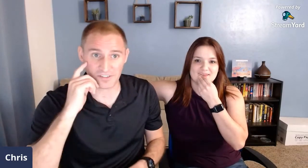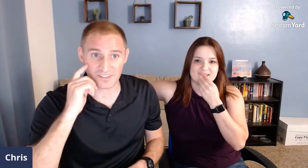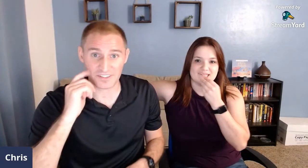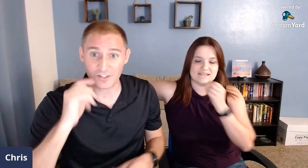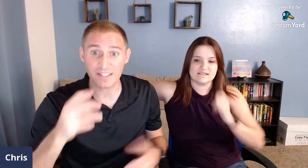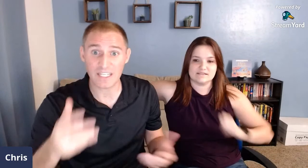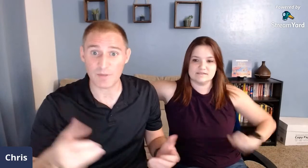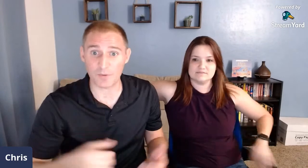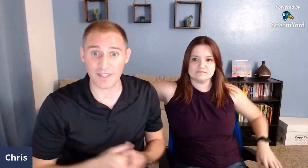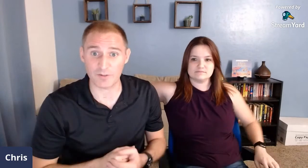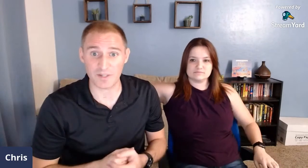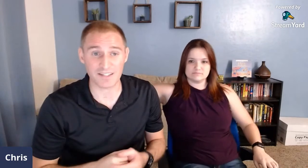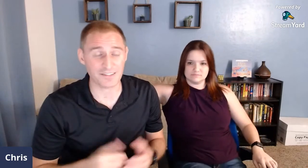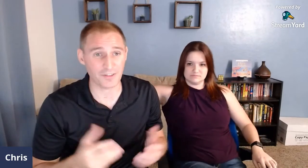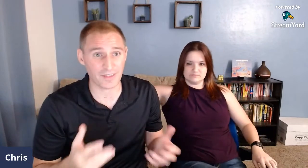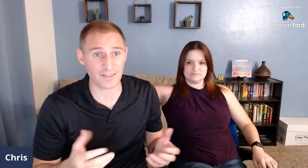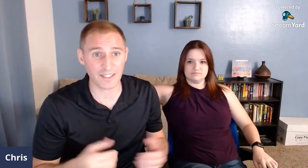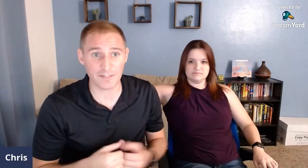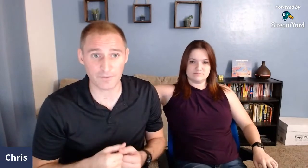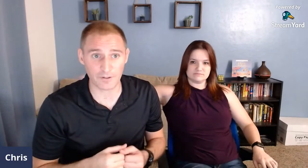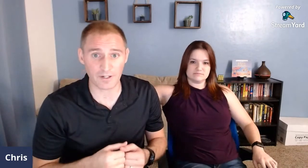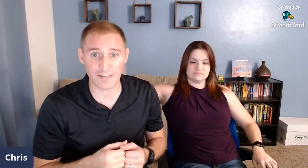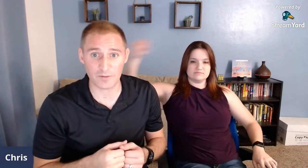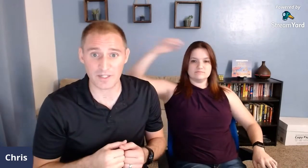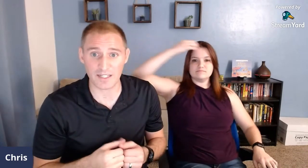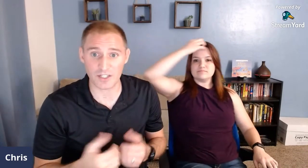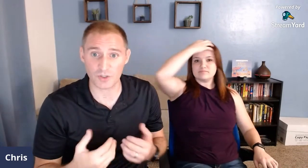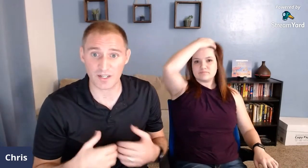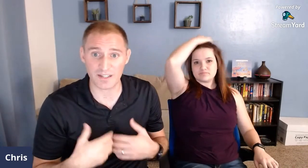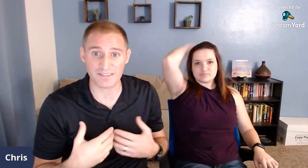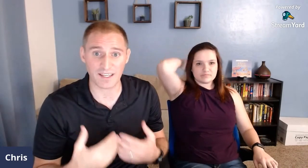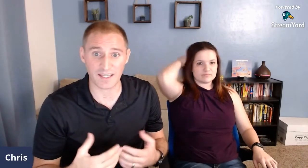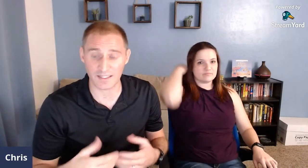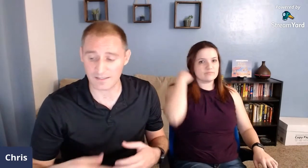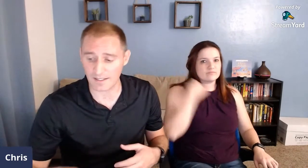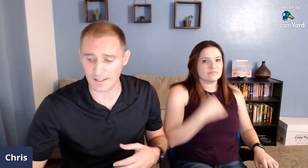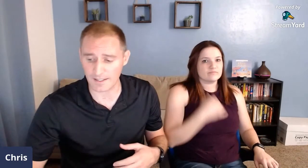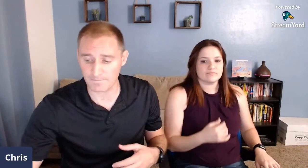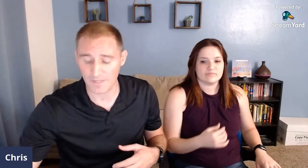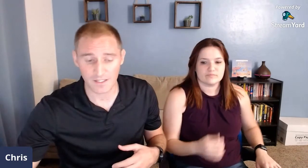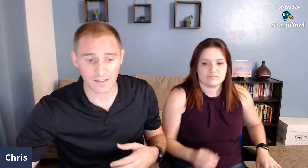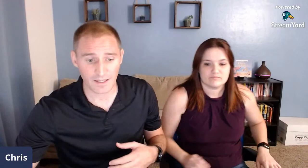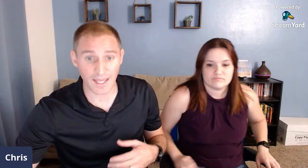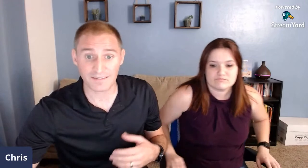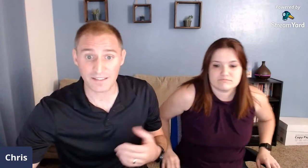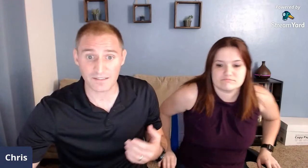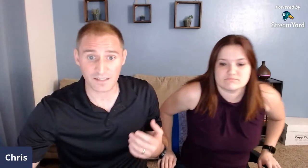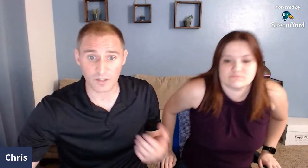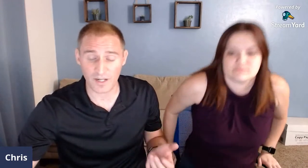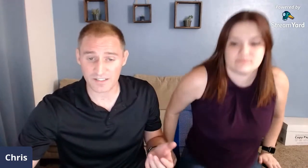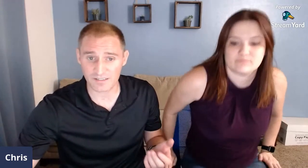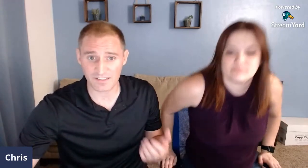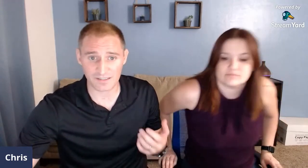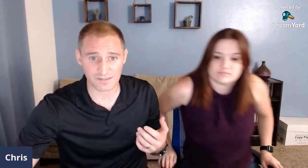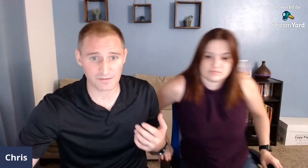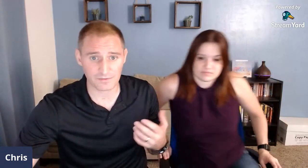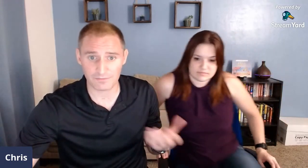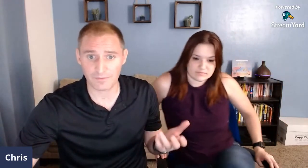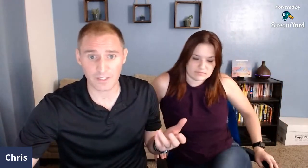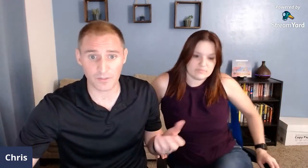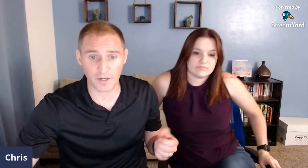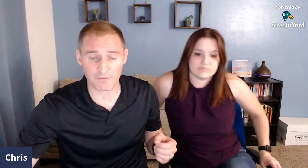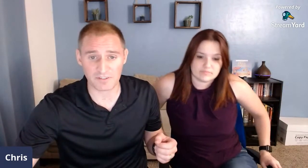different sources and trying to keep up with everybody. So thank you for everybody joining us and asking us questions.